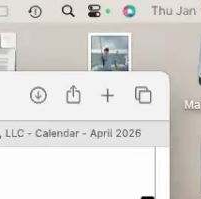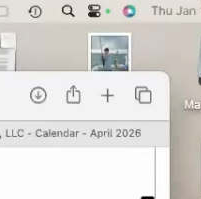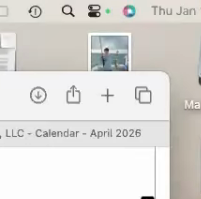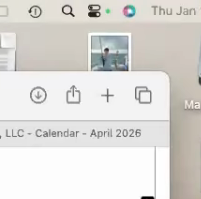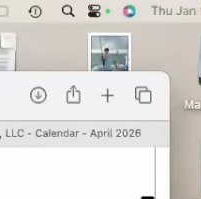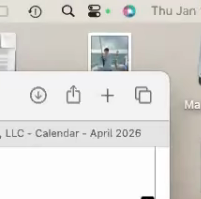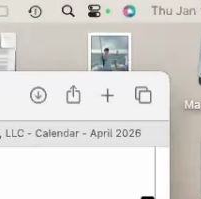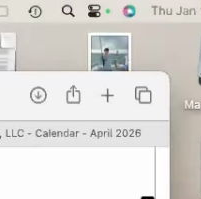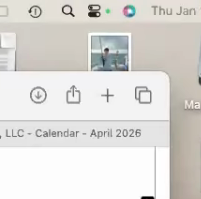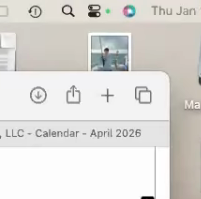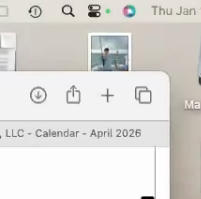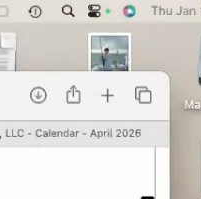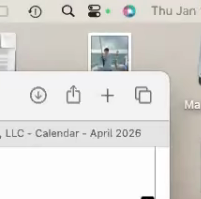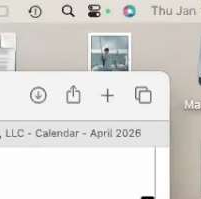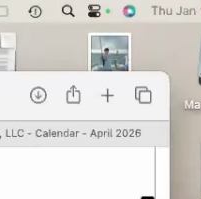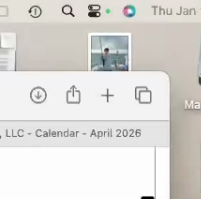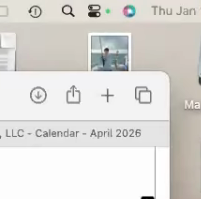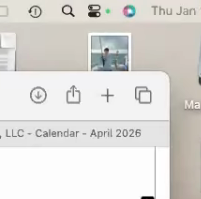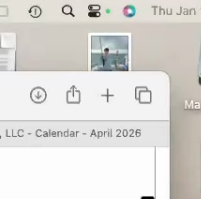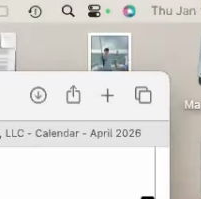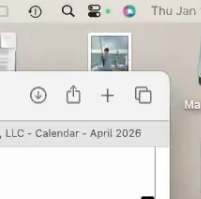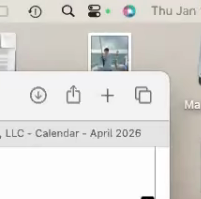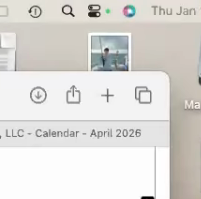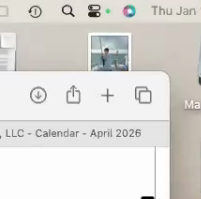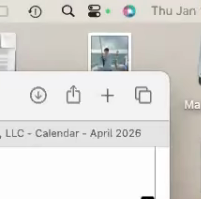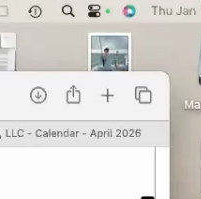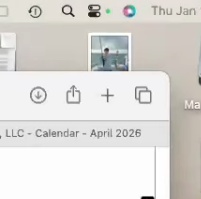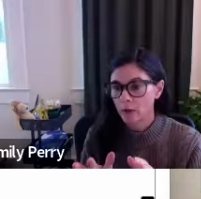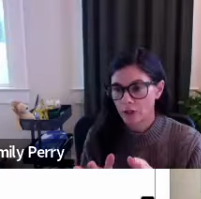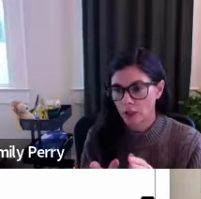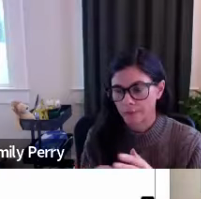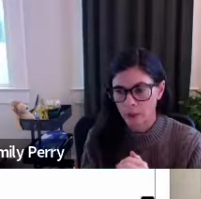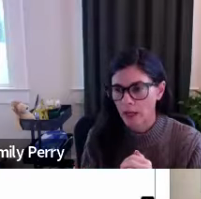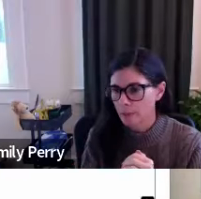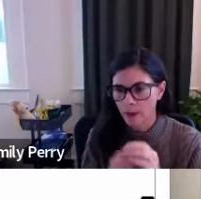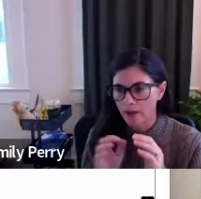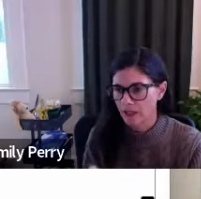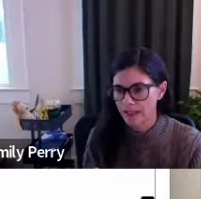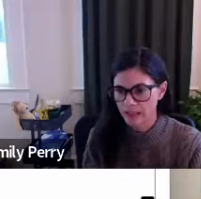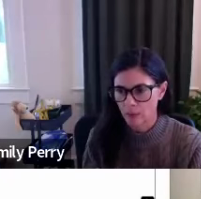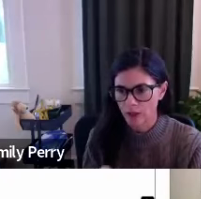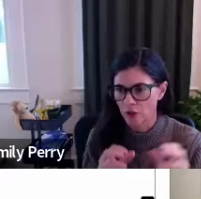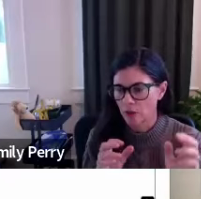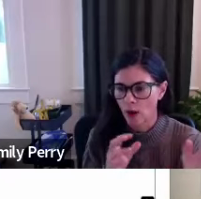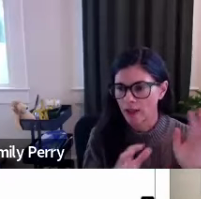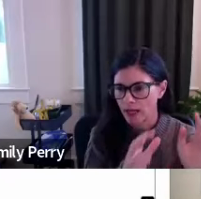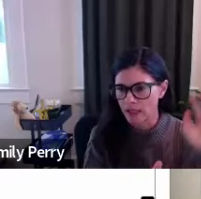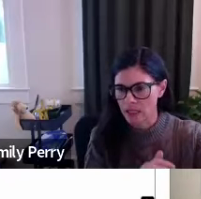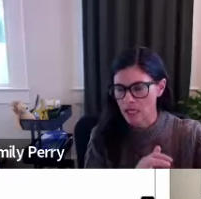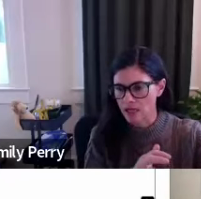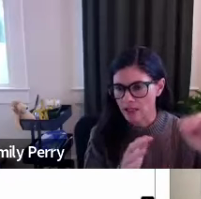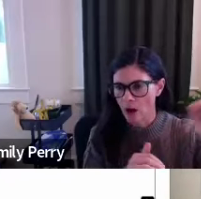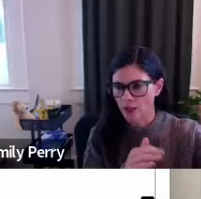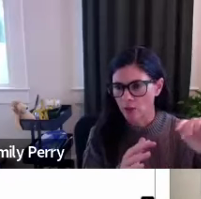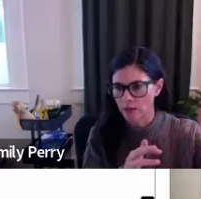that. It'll be repopulated in the 2026 maintenance package. Great question. A lot of people have the exact same question. Why do